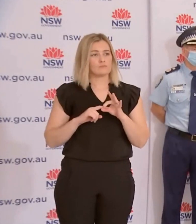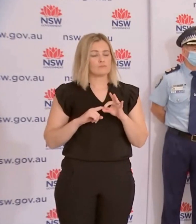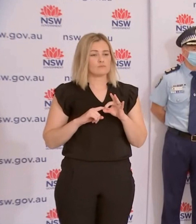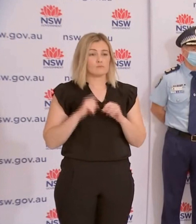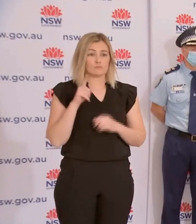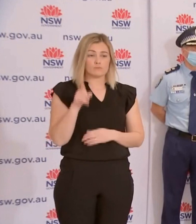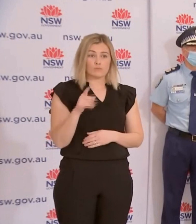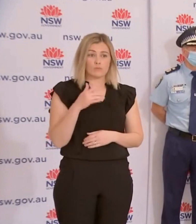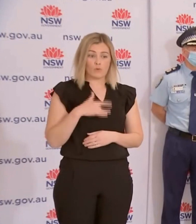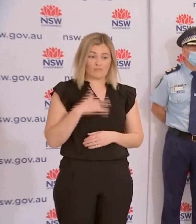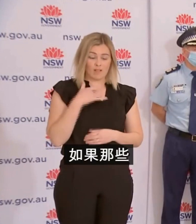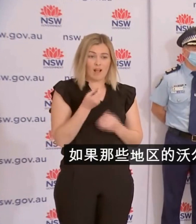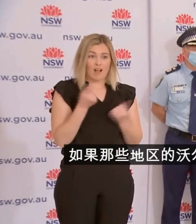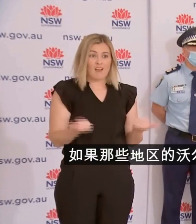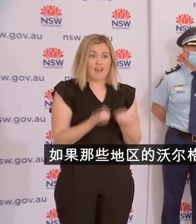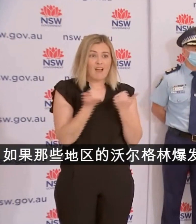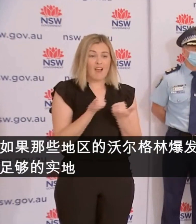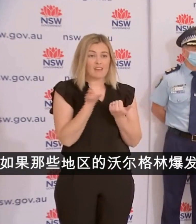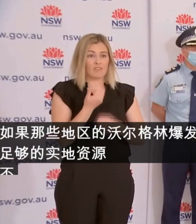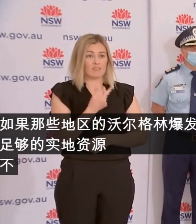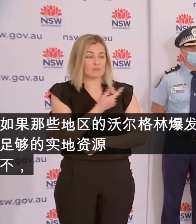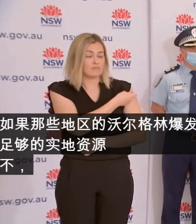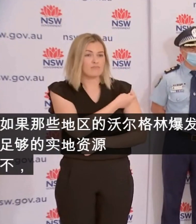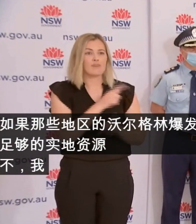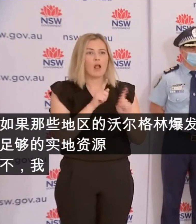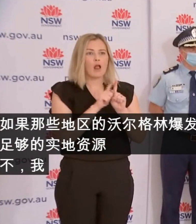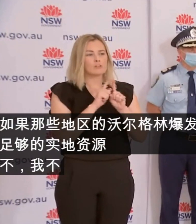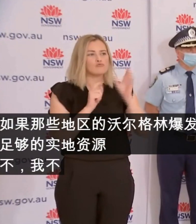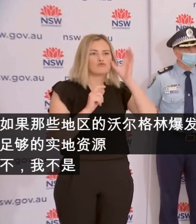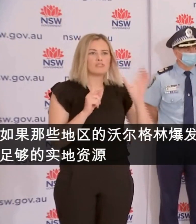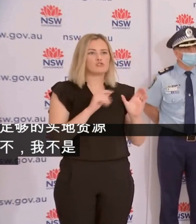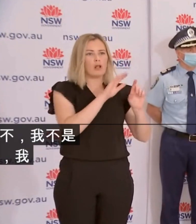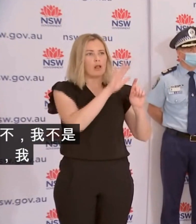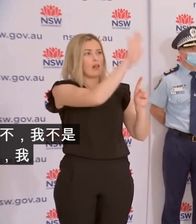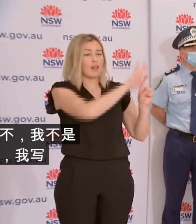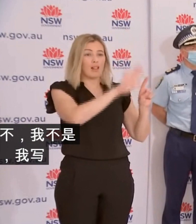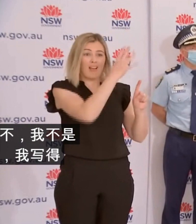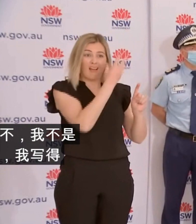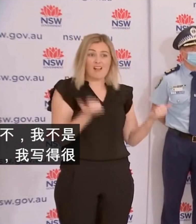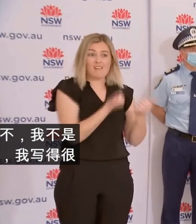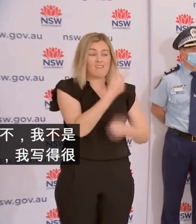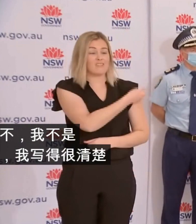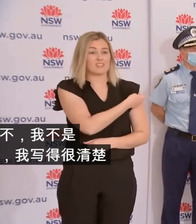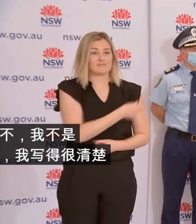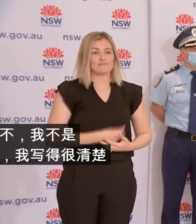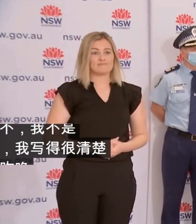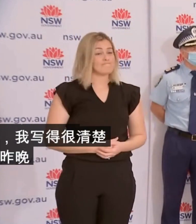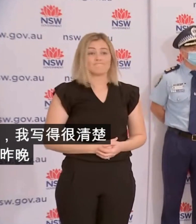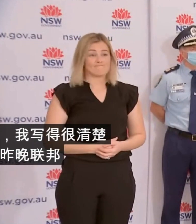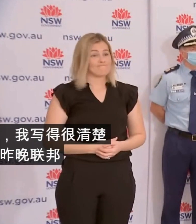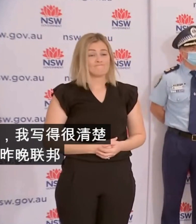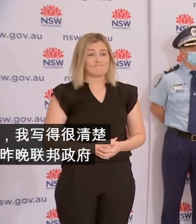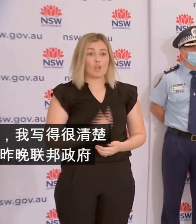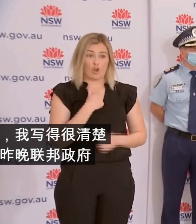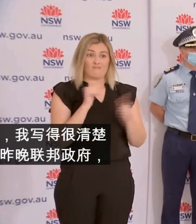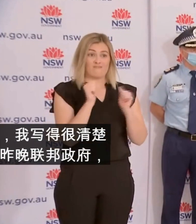ground in health services in Western New South Wales if there's an outbreak in Walgett and in those areas? No, I'm not. I make that very clear. I wrote to the federal